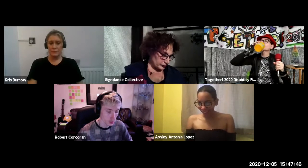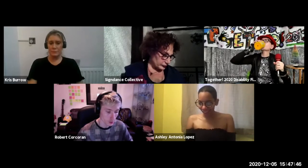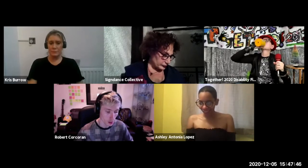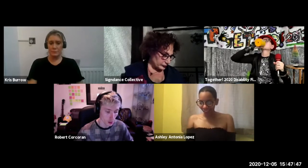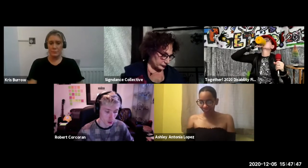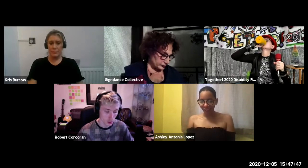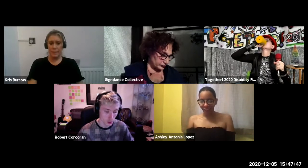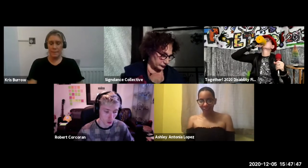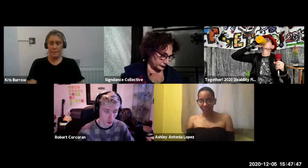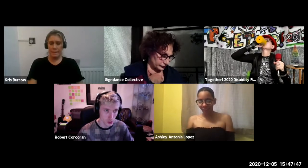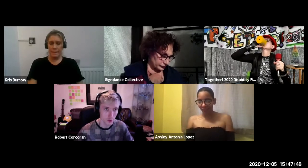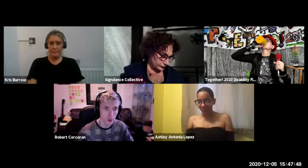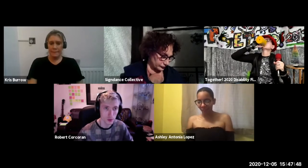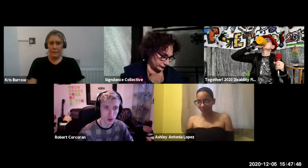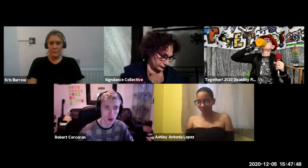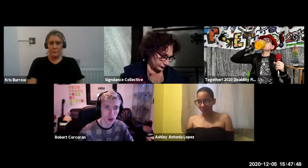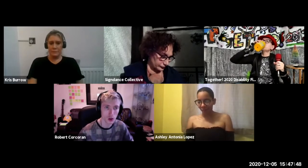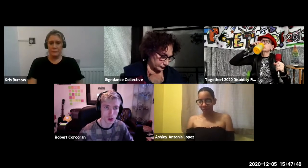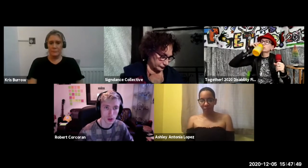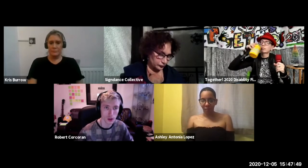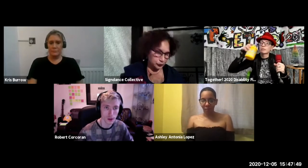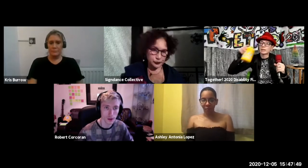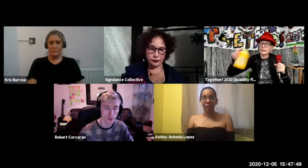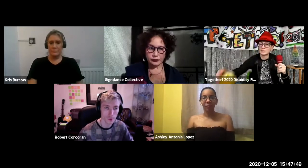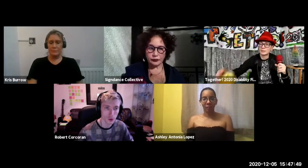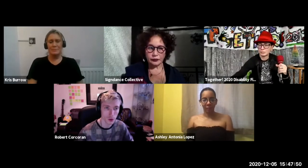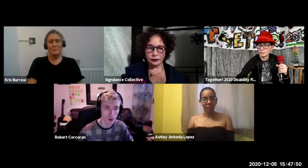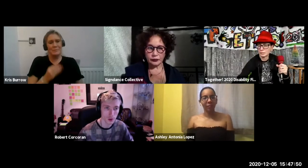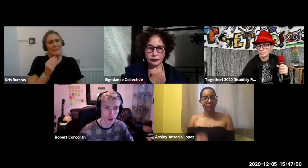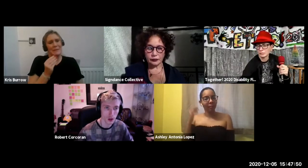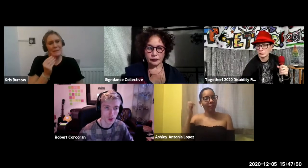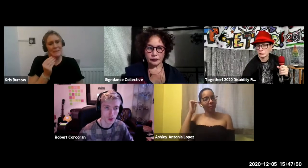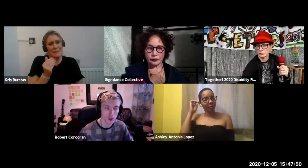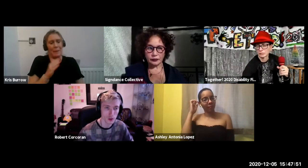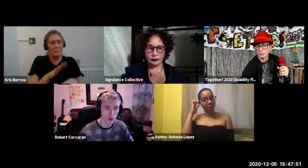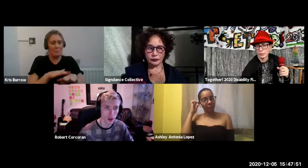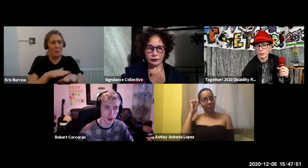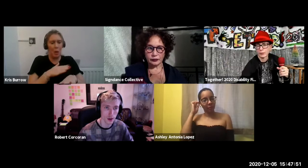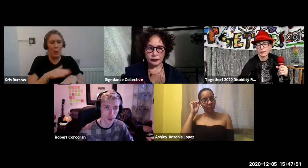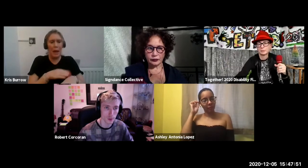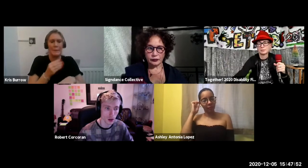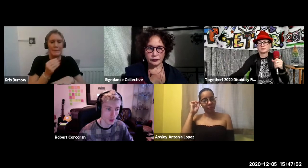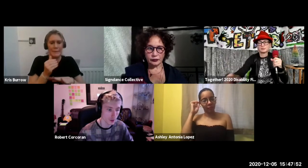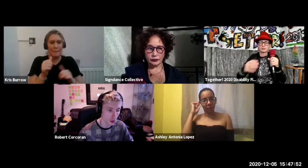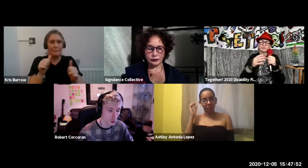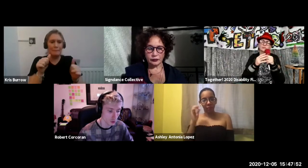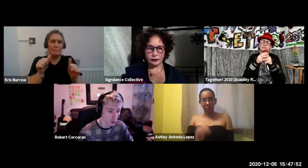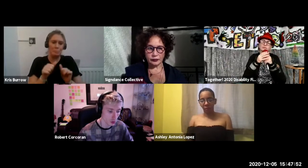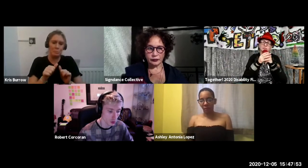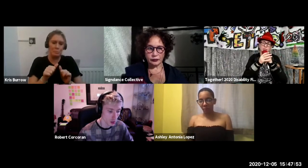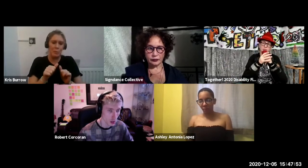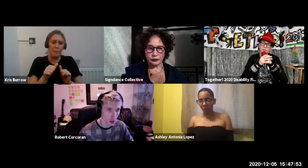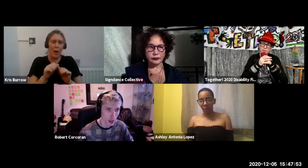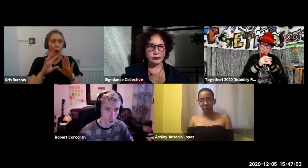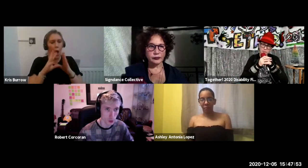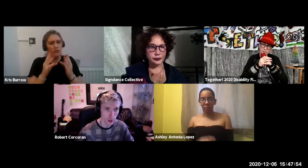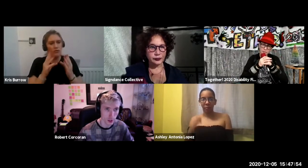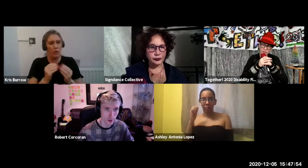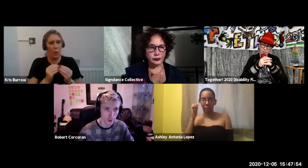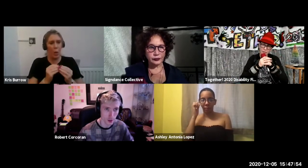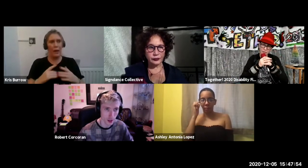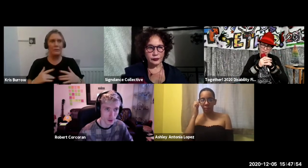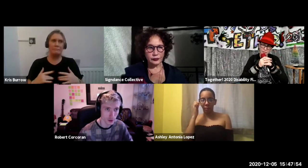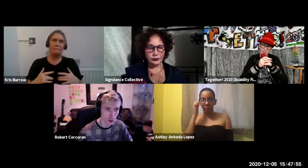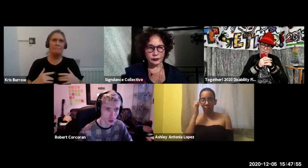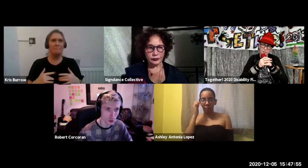I think some of them took longer, of course, than others. I think overall, I would